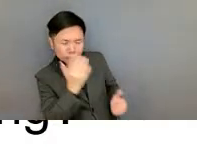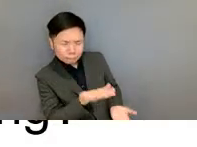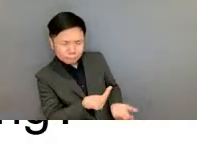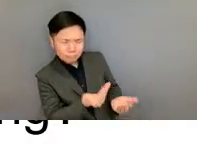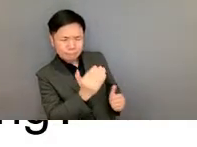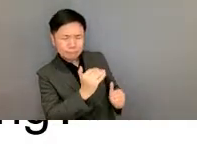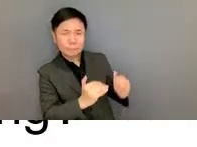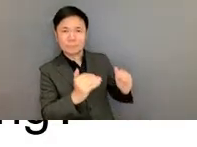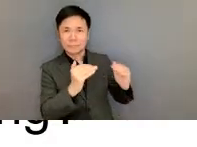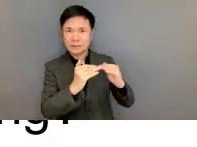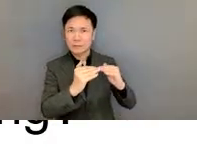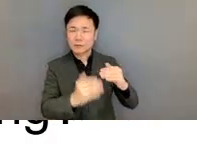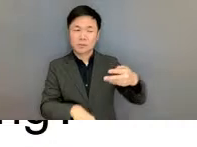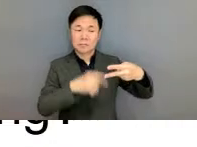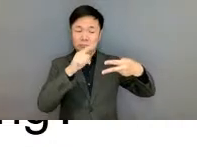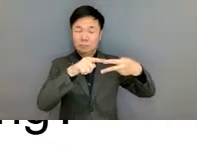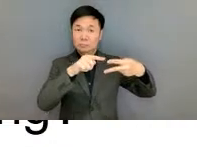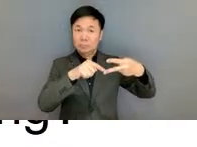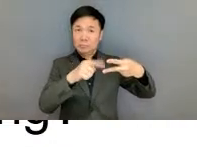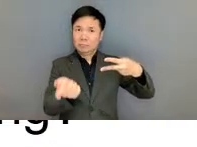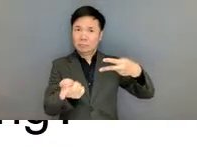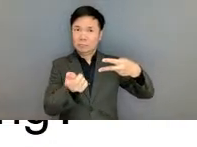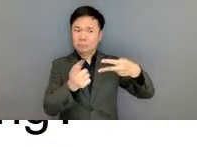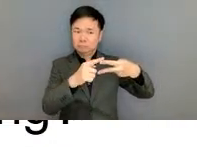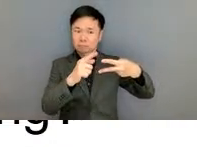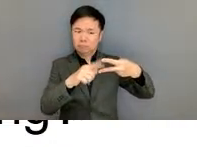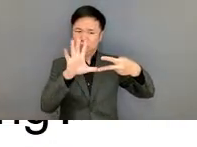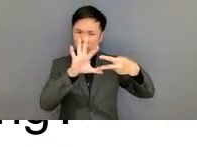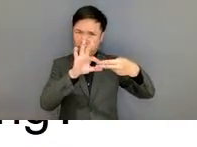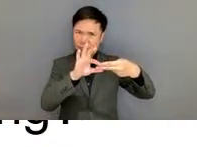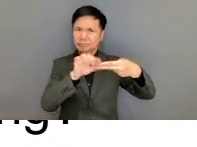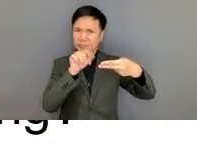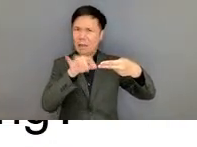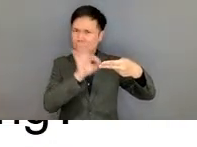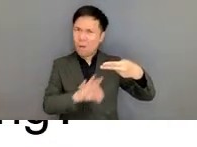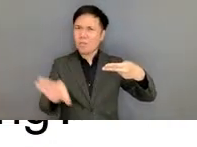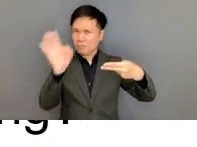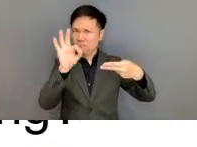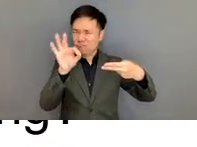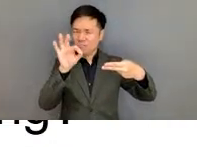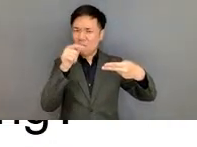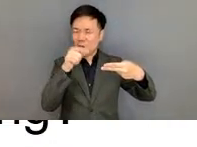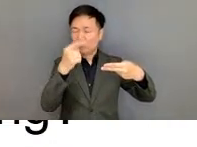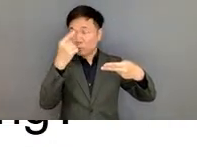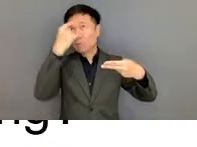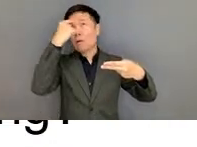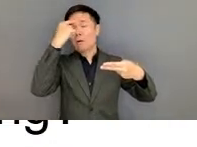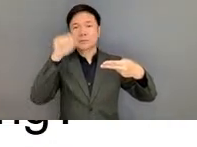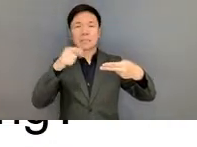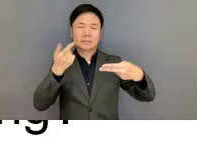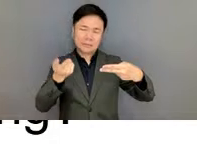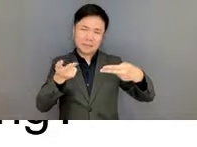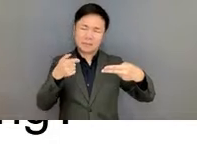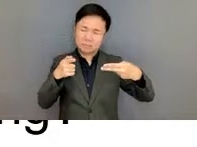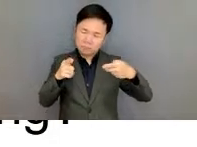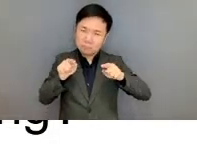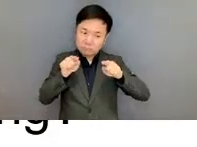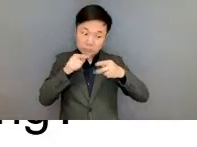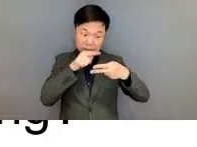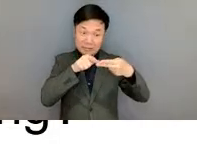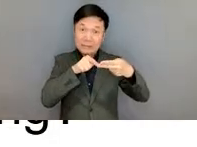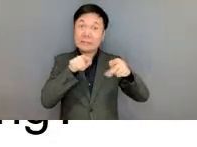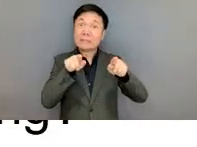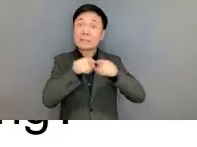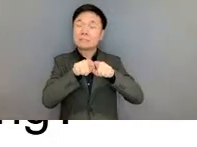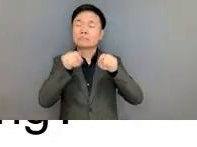these things in order for it to be considered gender mainstreaming. So that dual track approach is, number one, integrating